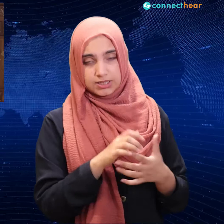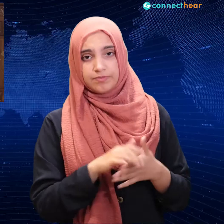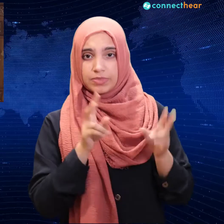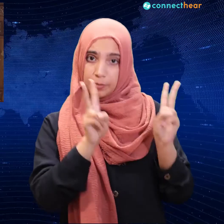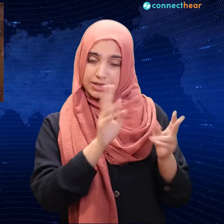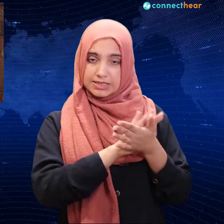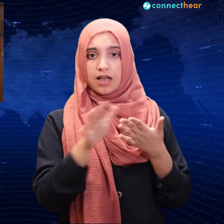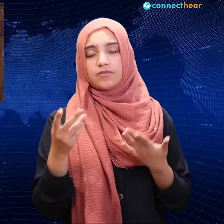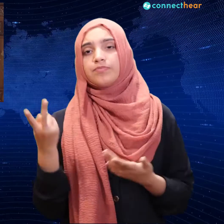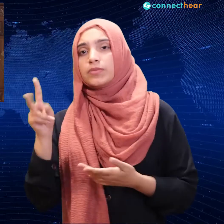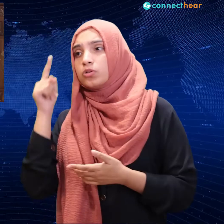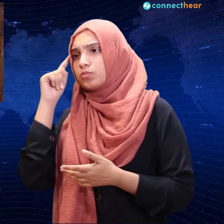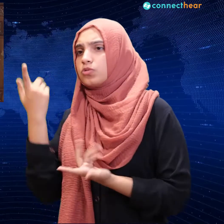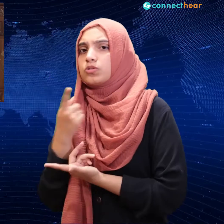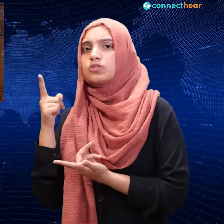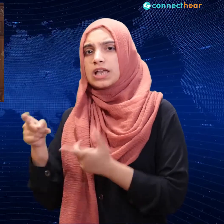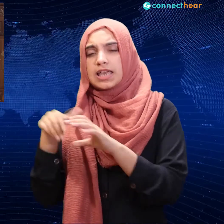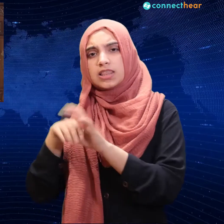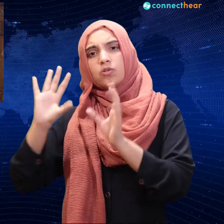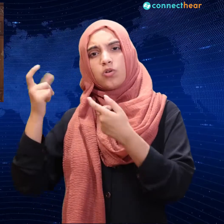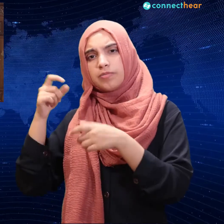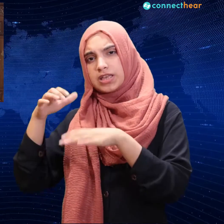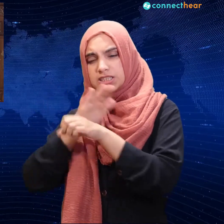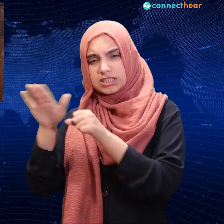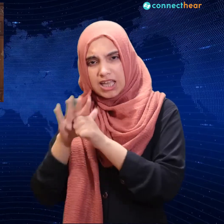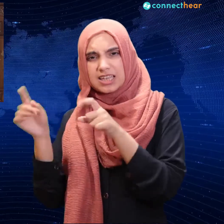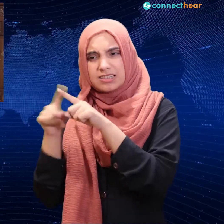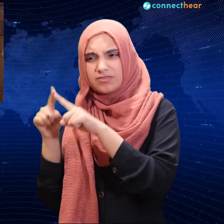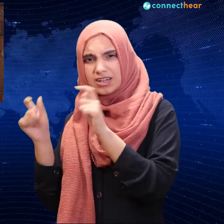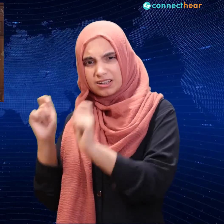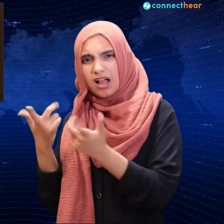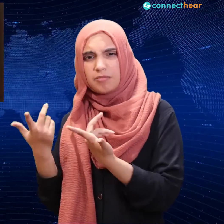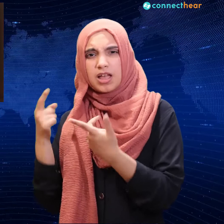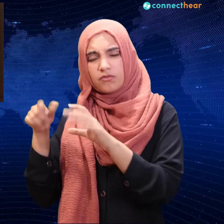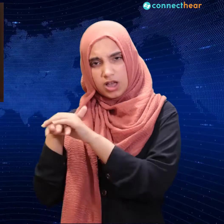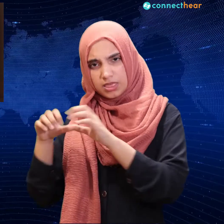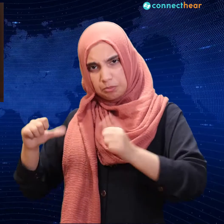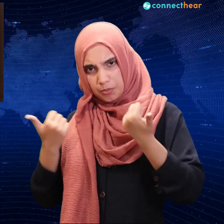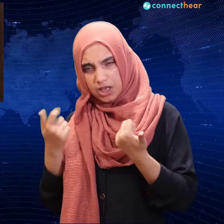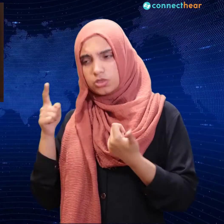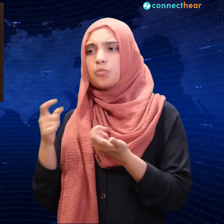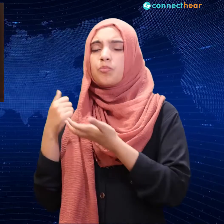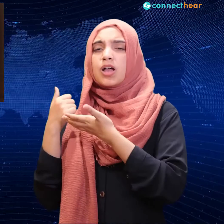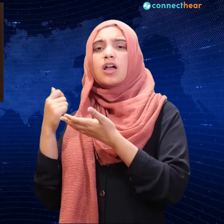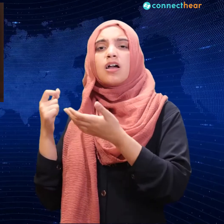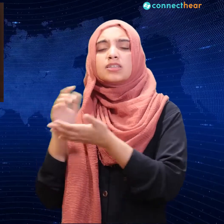Parliament pass a law criminalising domestic violence. Where do you stand on that, and do you think that will happen? We